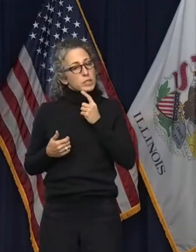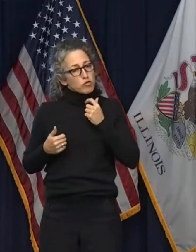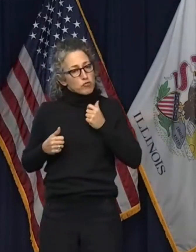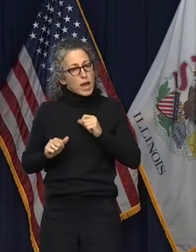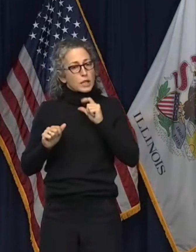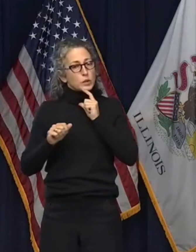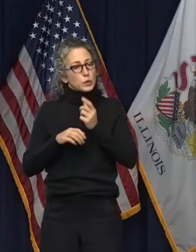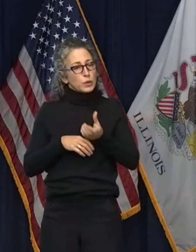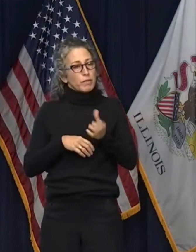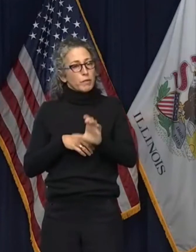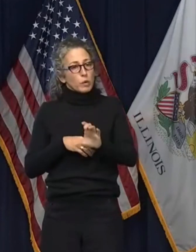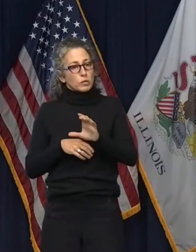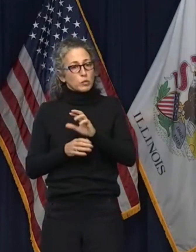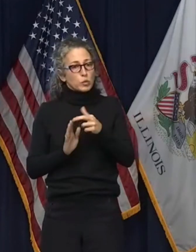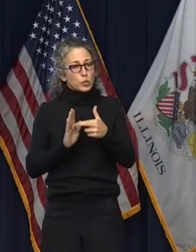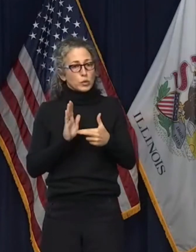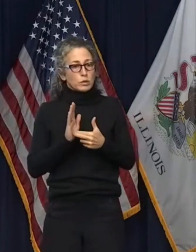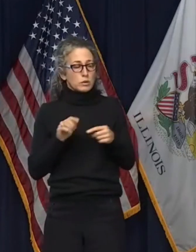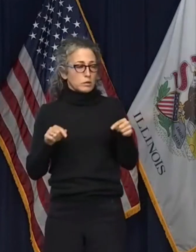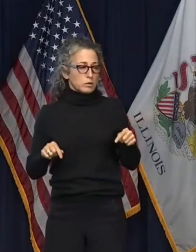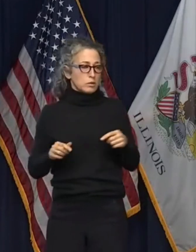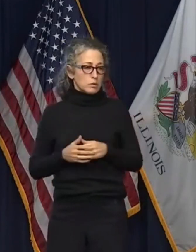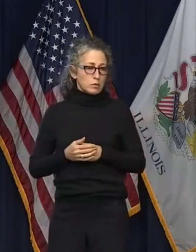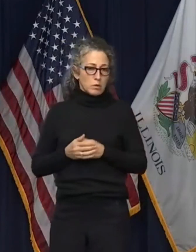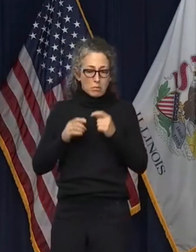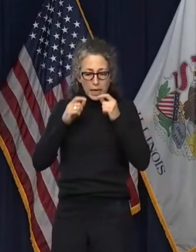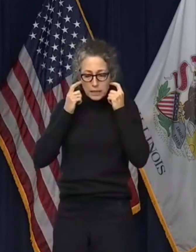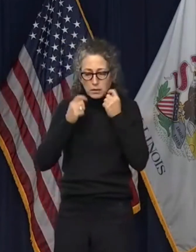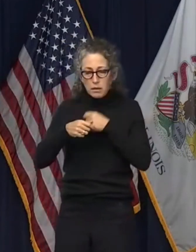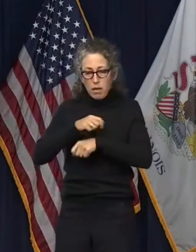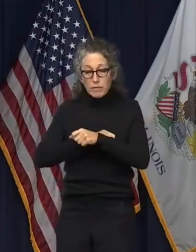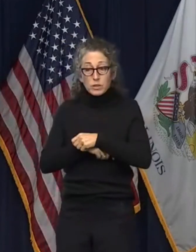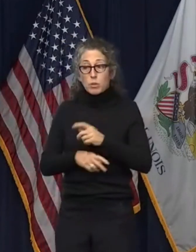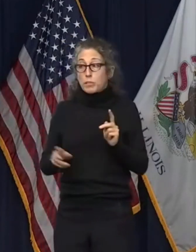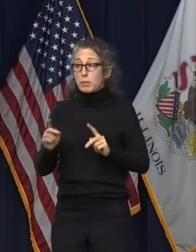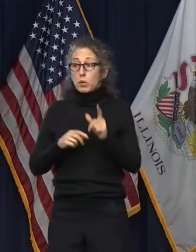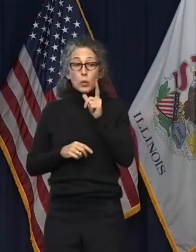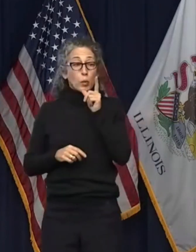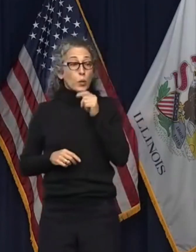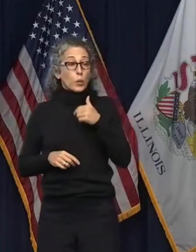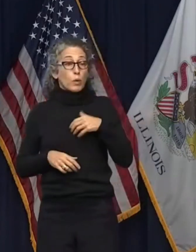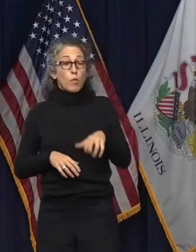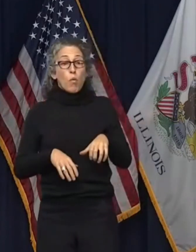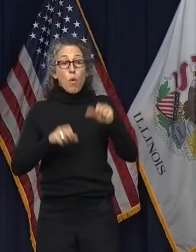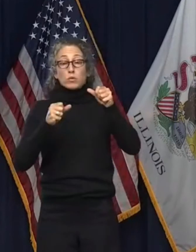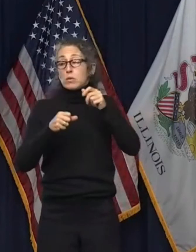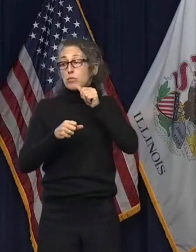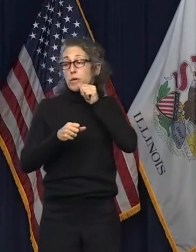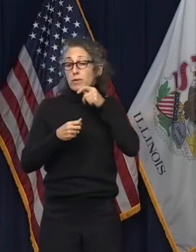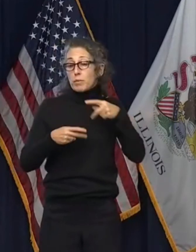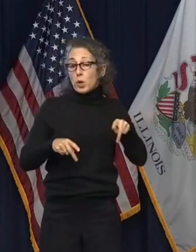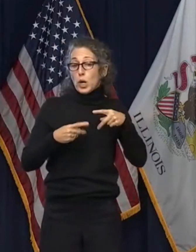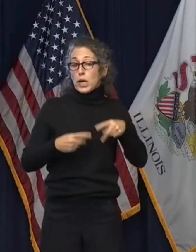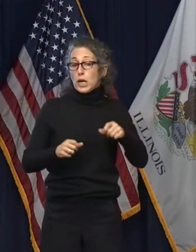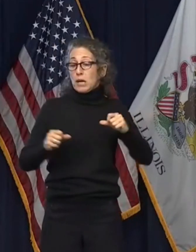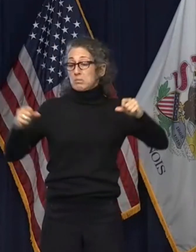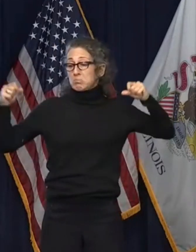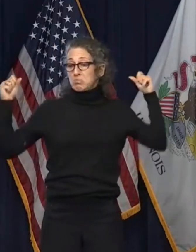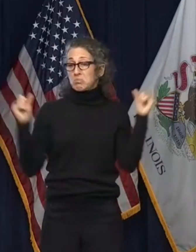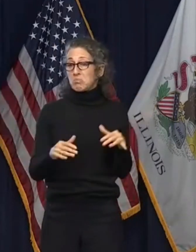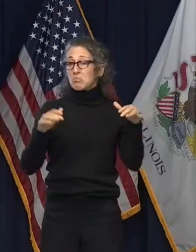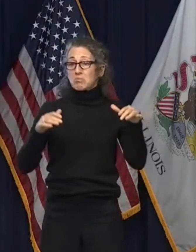enforcing the rules in the city. People who are holding private parties and who don't get